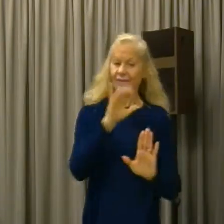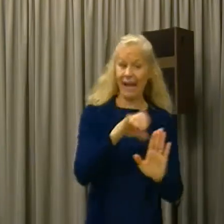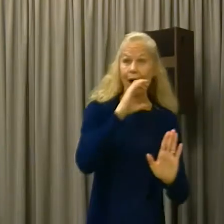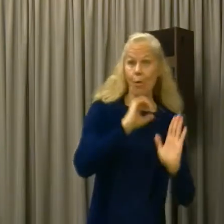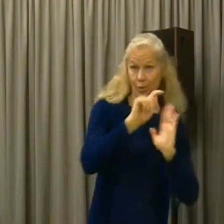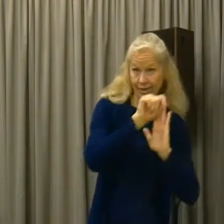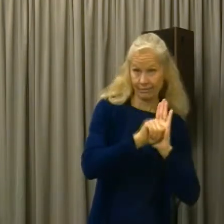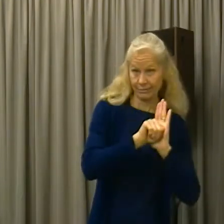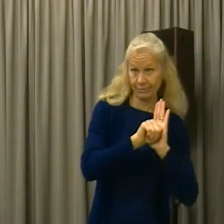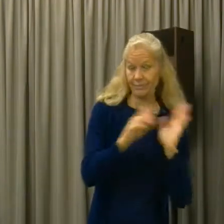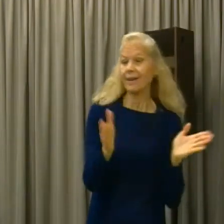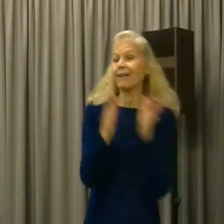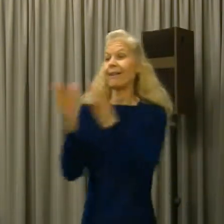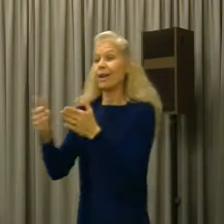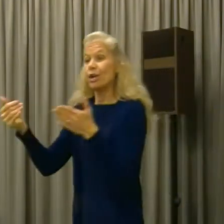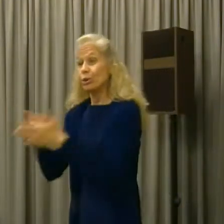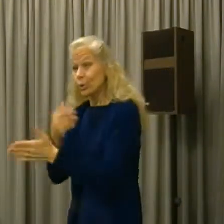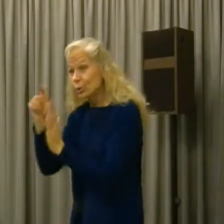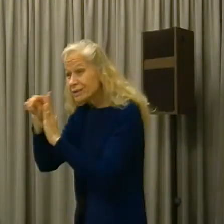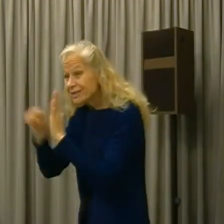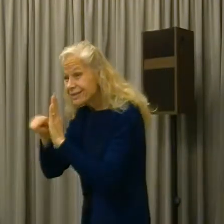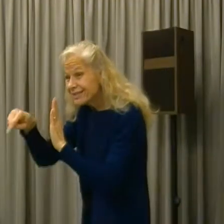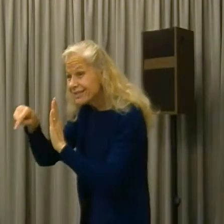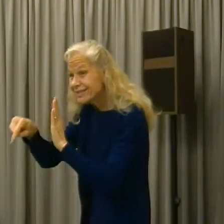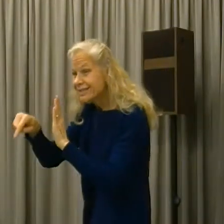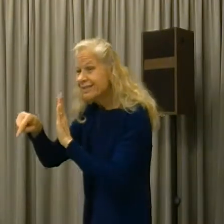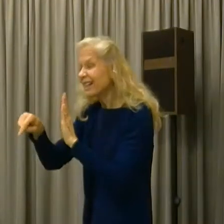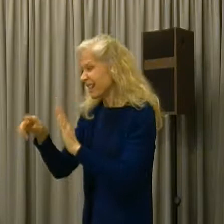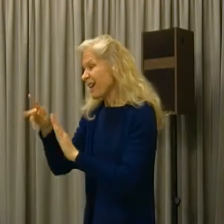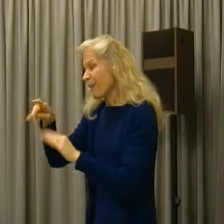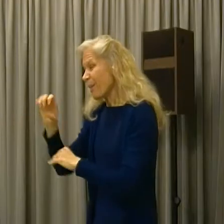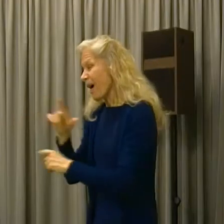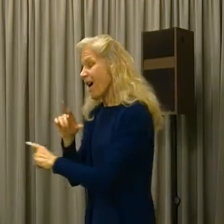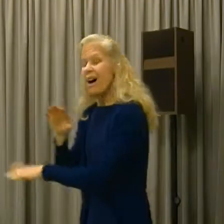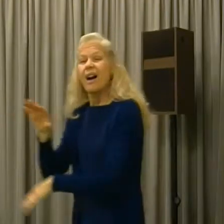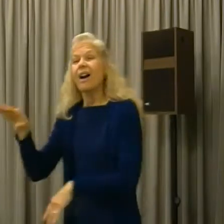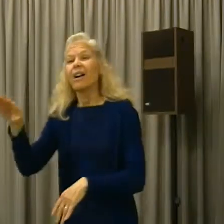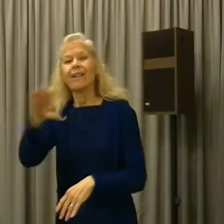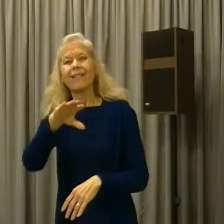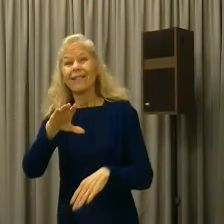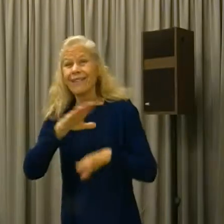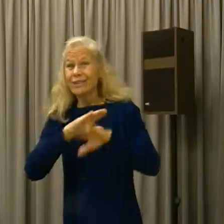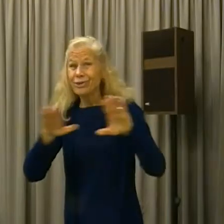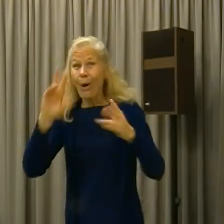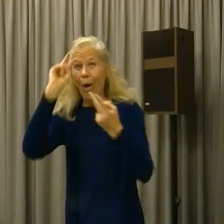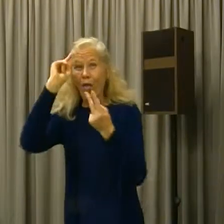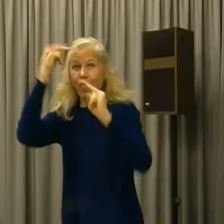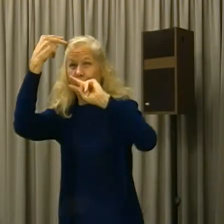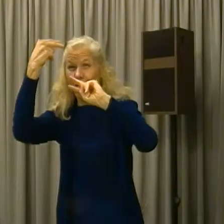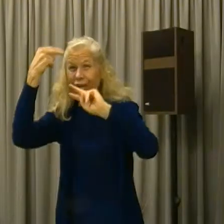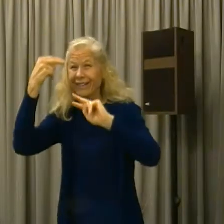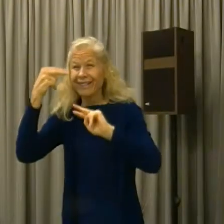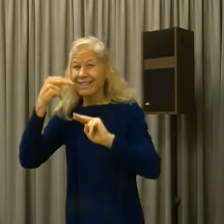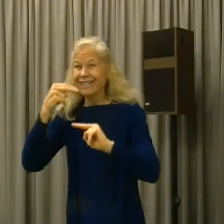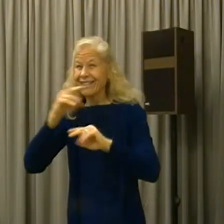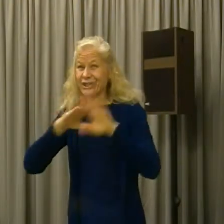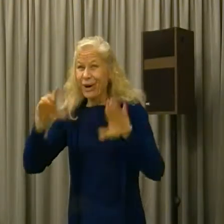deceived. God is not mocked. Whatsoever man soweth, what? That shall he also reap. For he that soweth